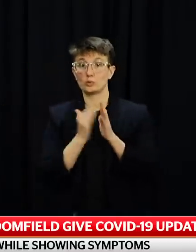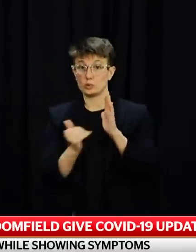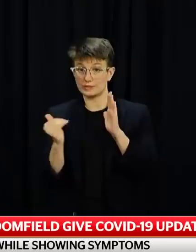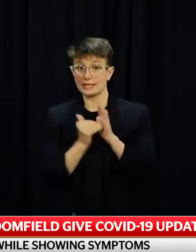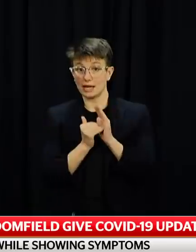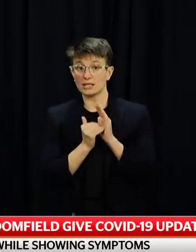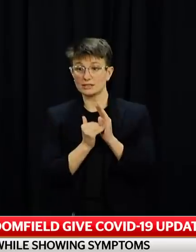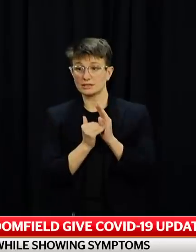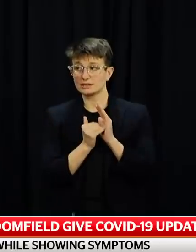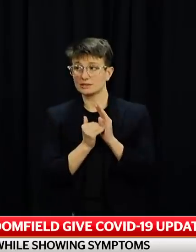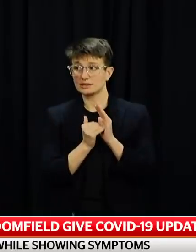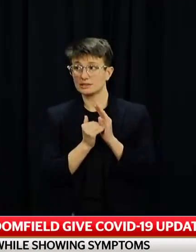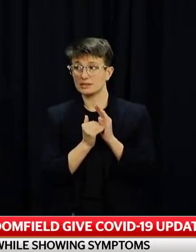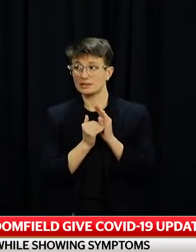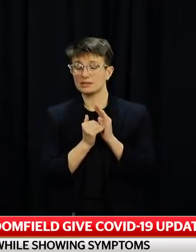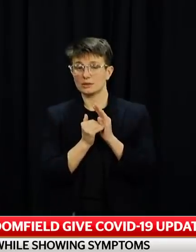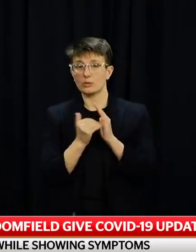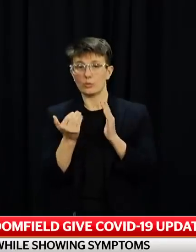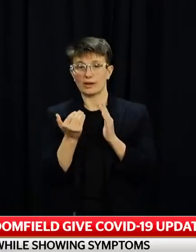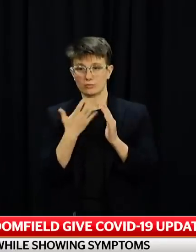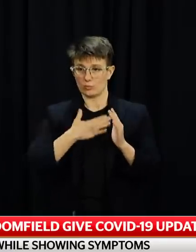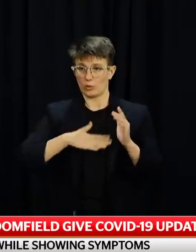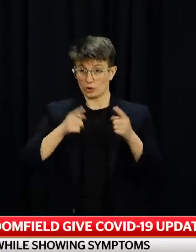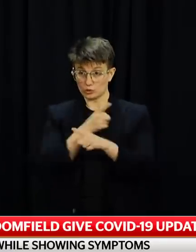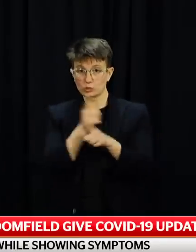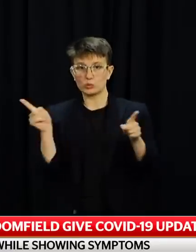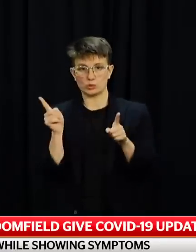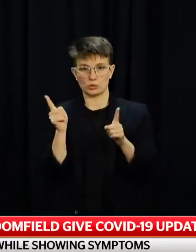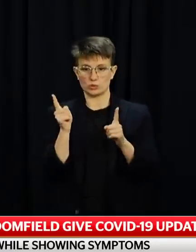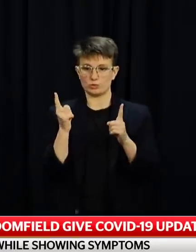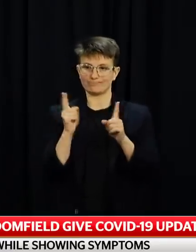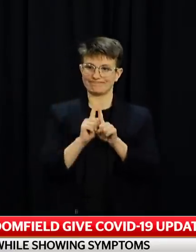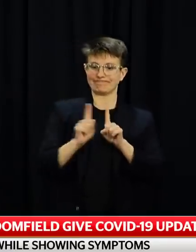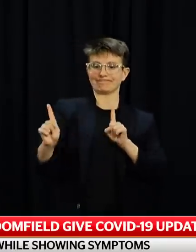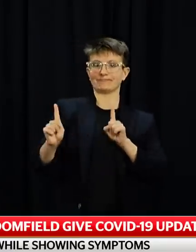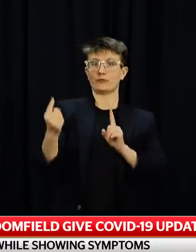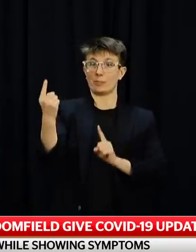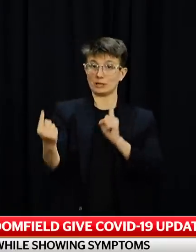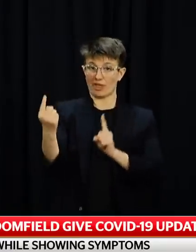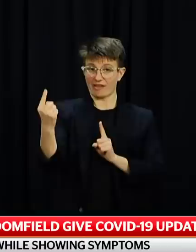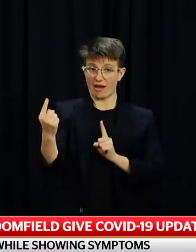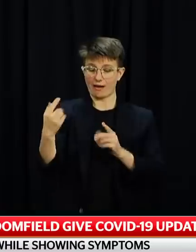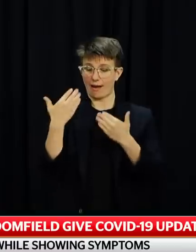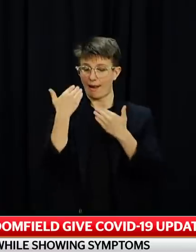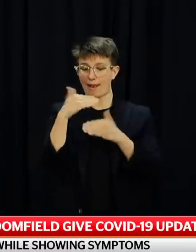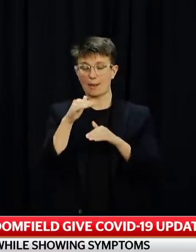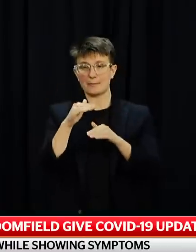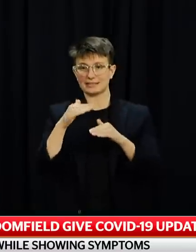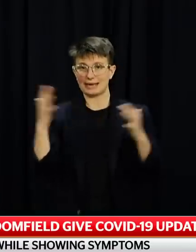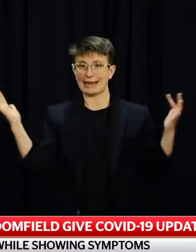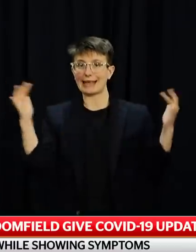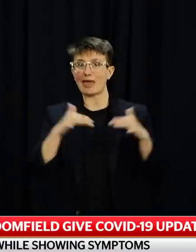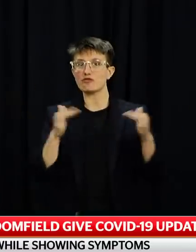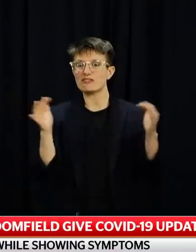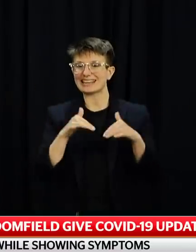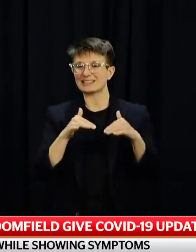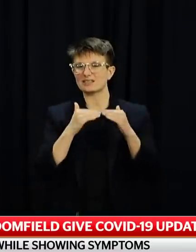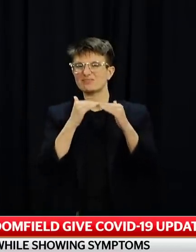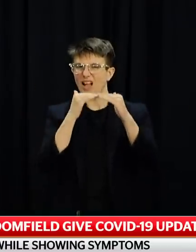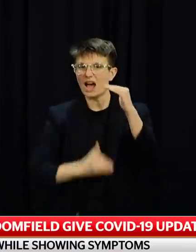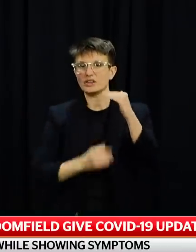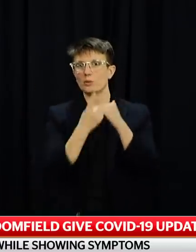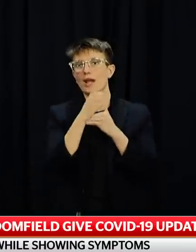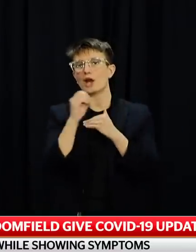rest of New Zealand, we're asking for social distancing. We're asking to limit large gatherings to no more than 100. We're asking that